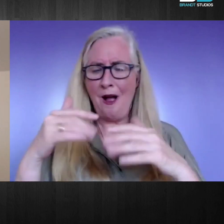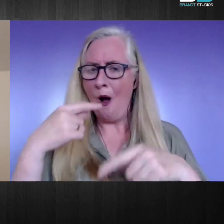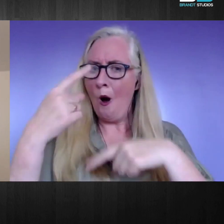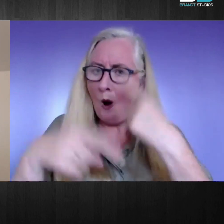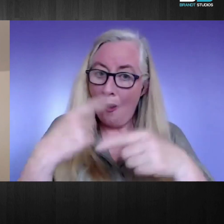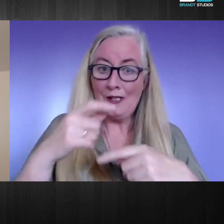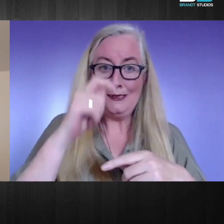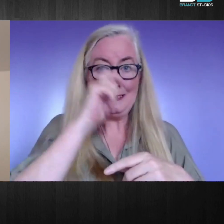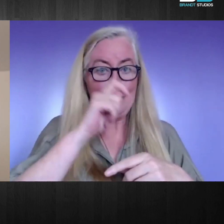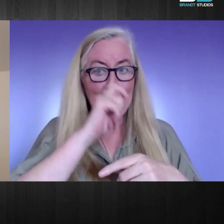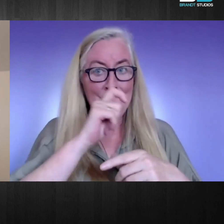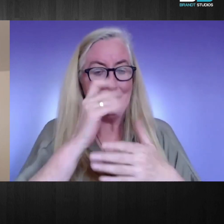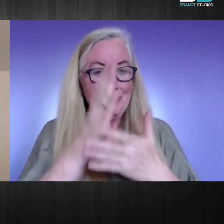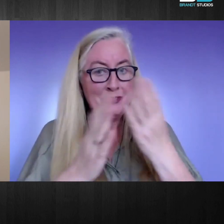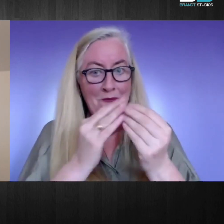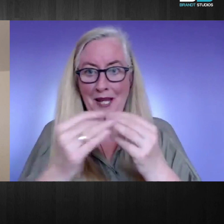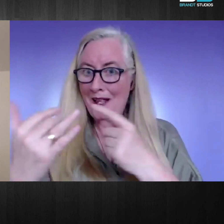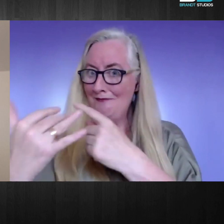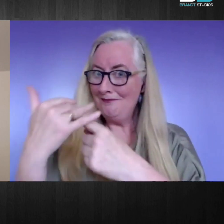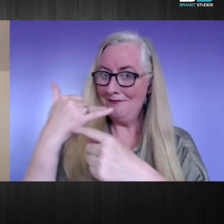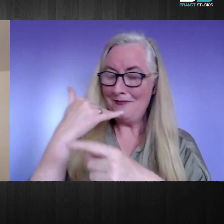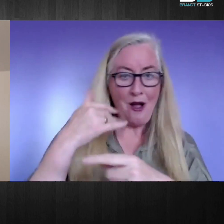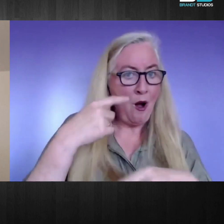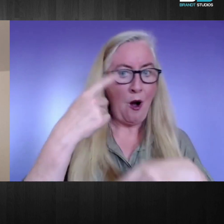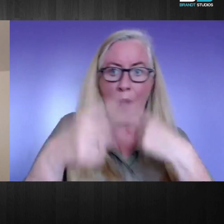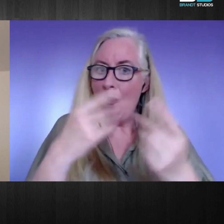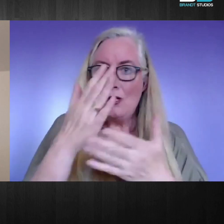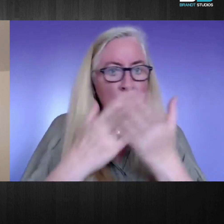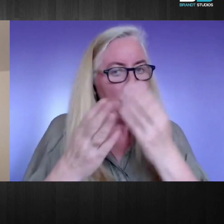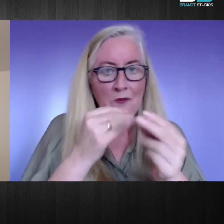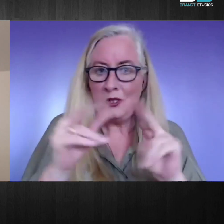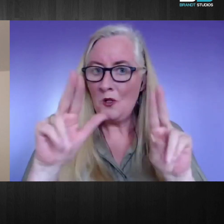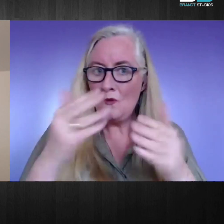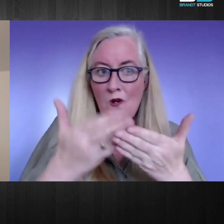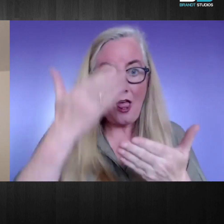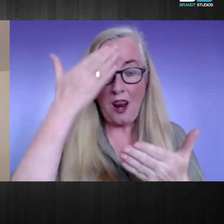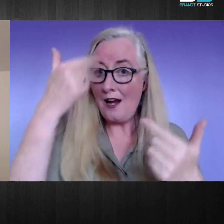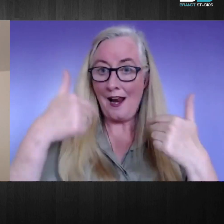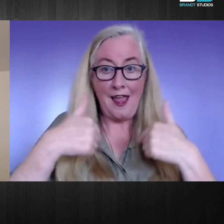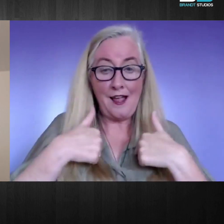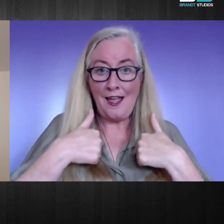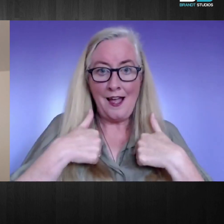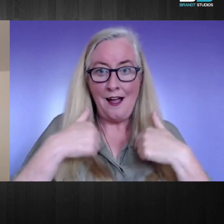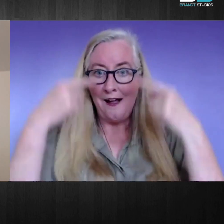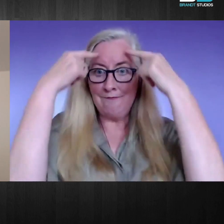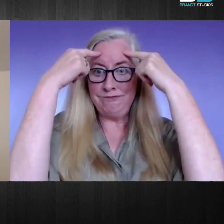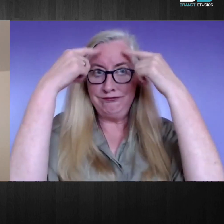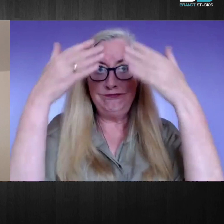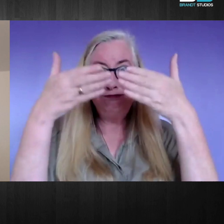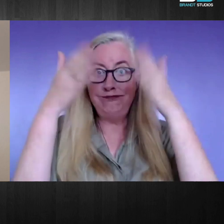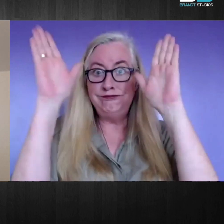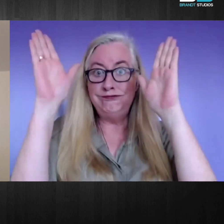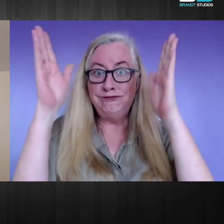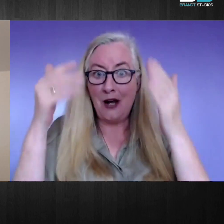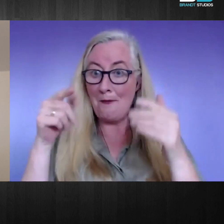and there was always something new to learn, and it just opened like a totally new universe for me because I was always into music since a young